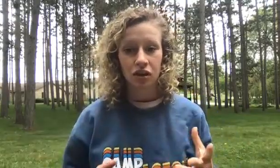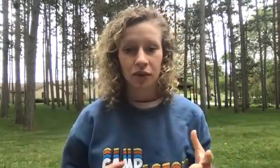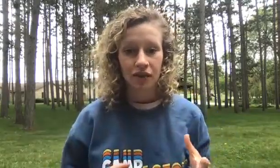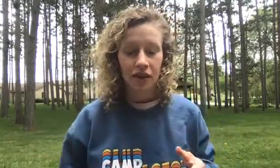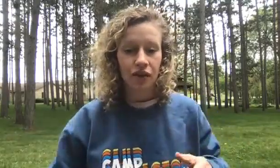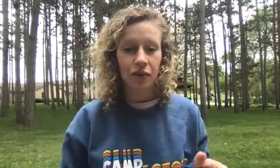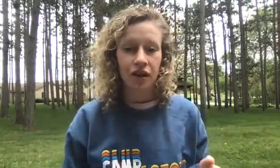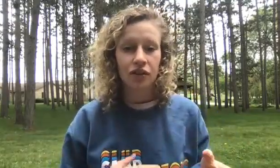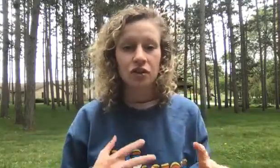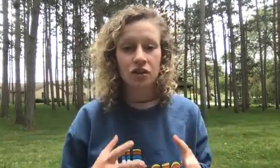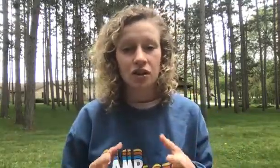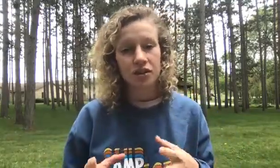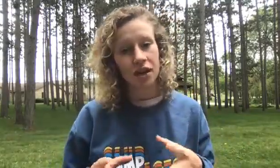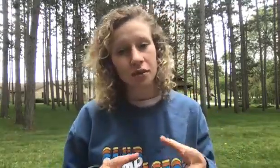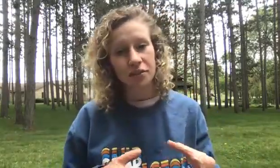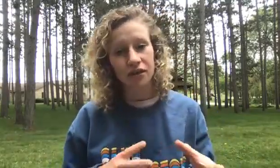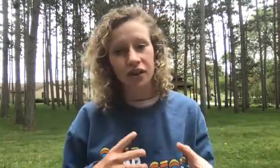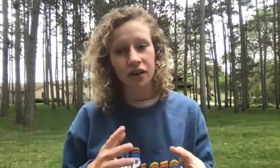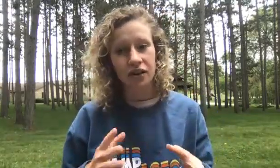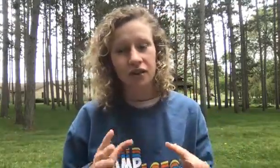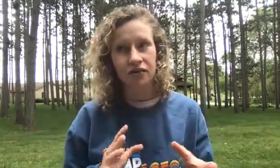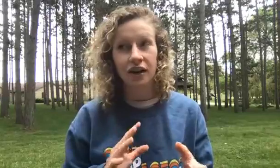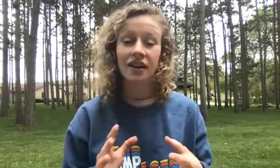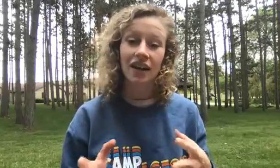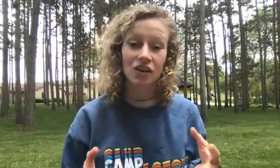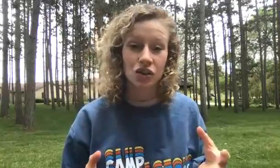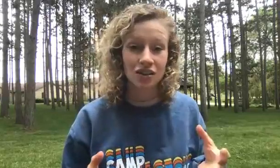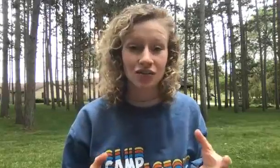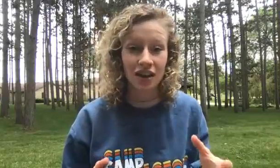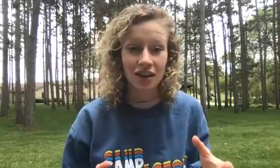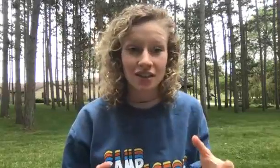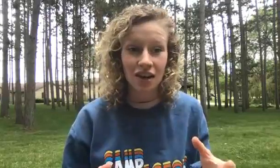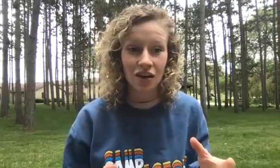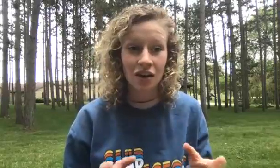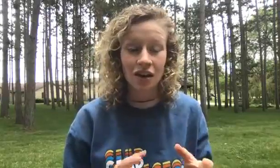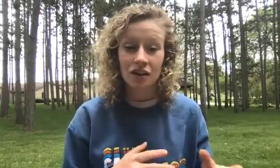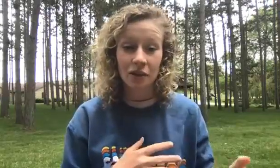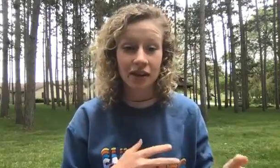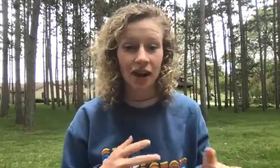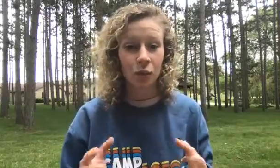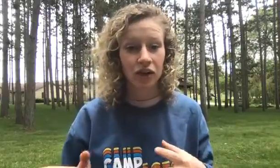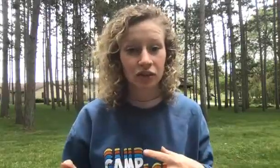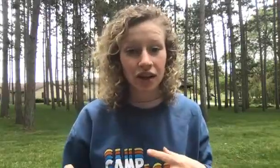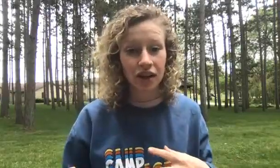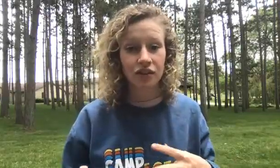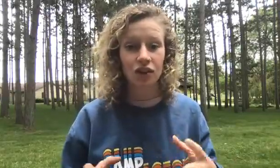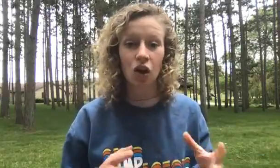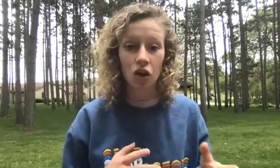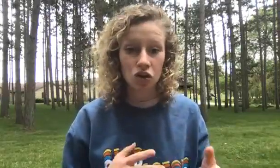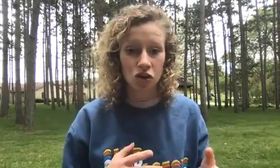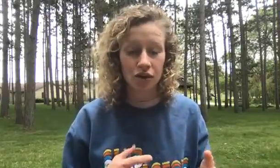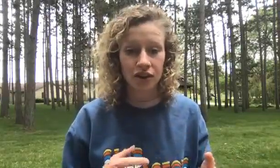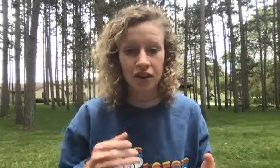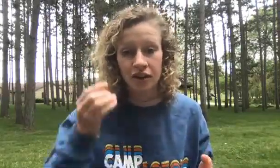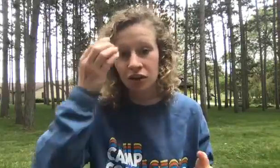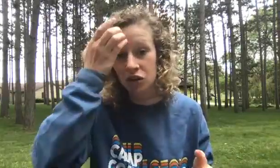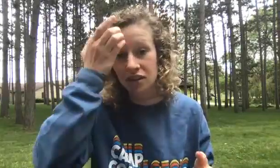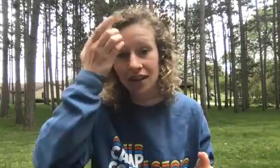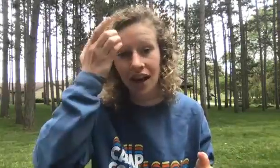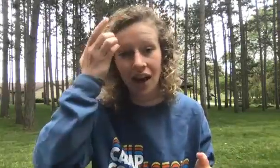of everywhere. There's some different variations of ASL depending on where you live and the culture of it. Just like how